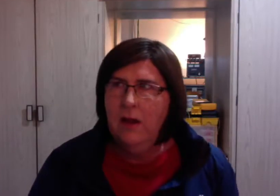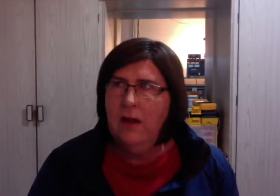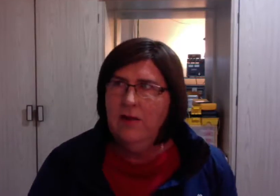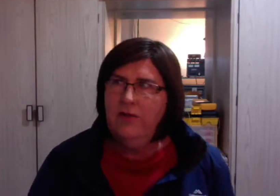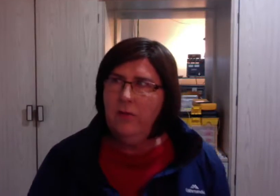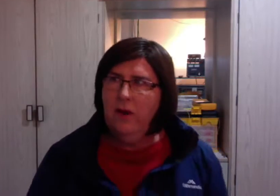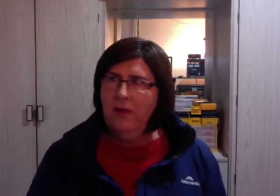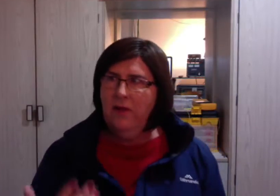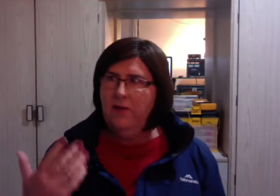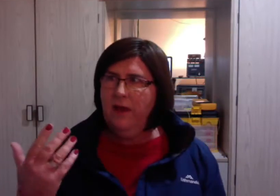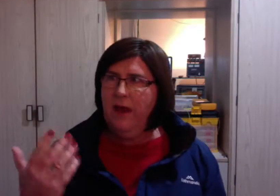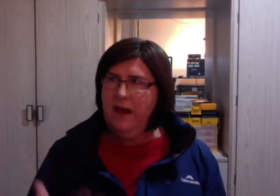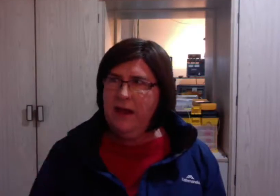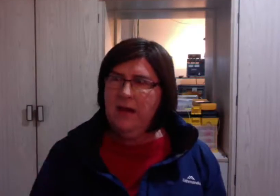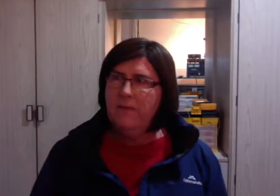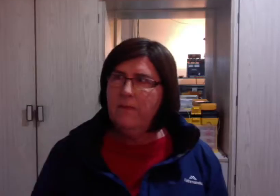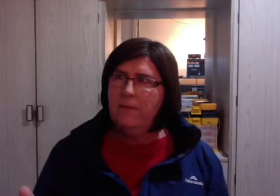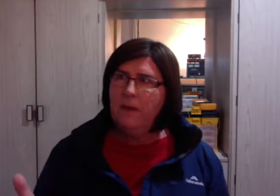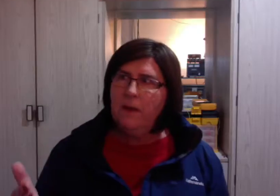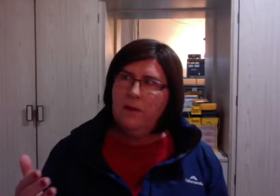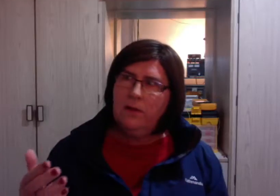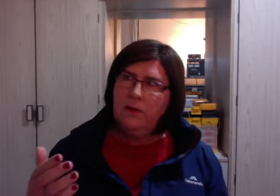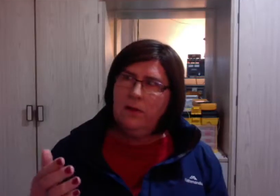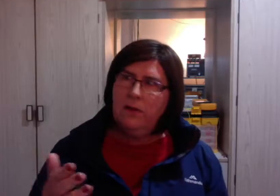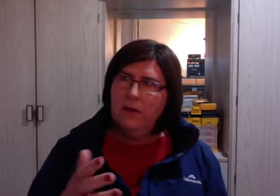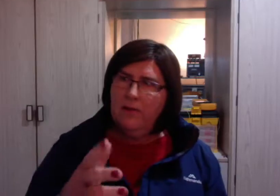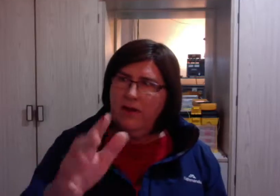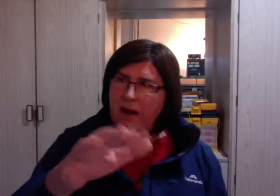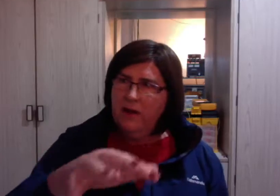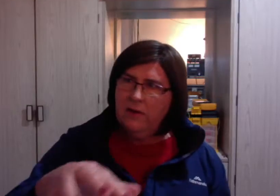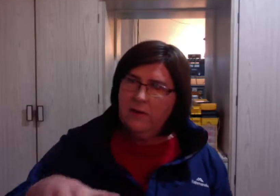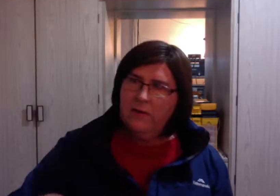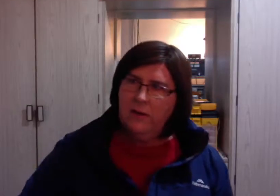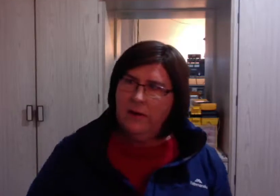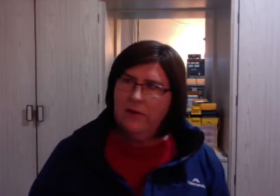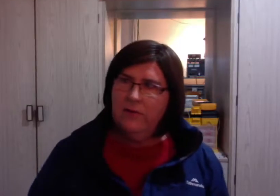And so one of those, the Hay, comes down and sort of